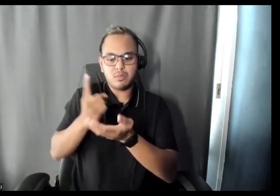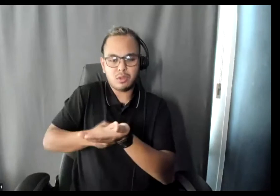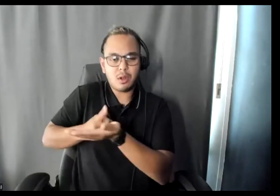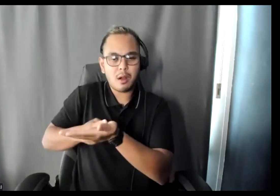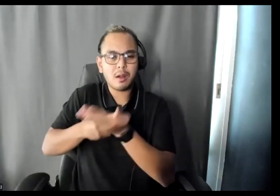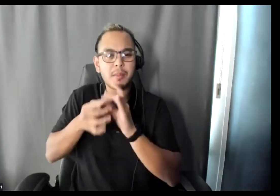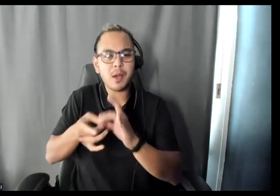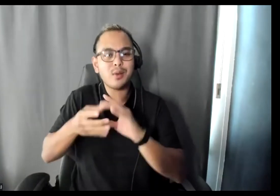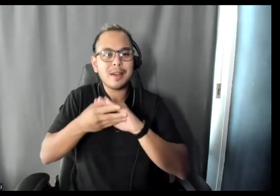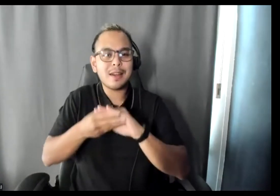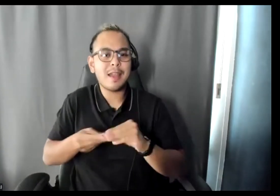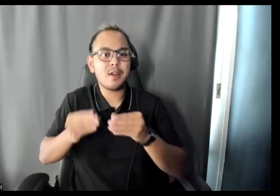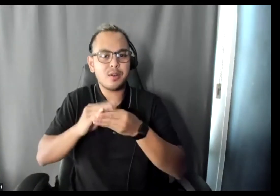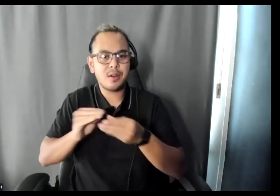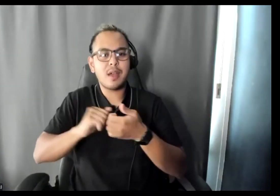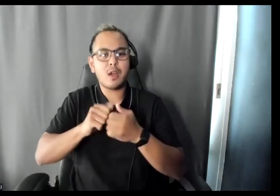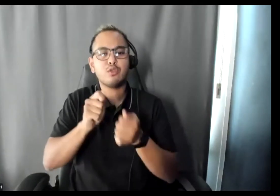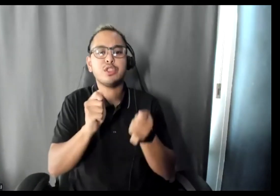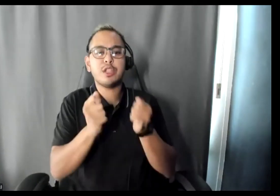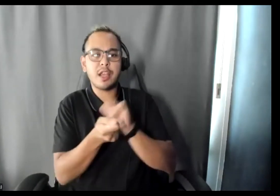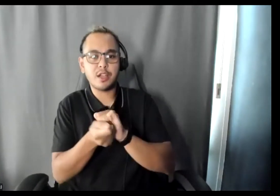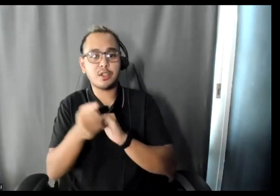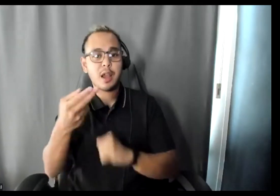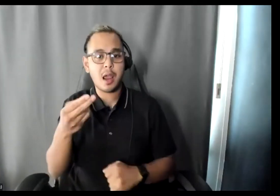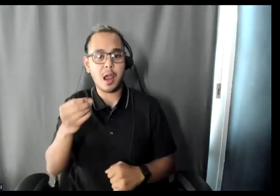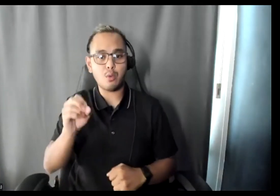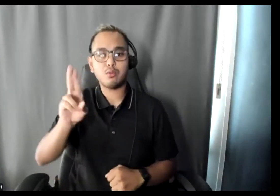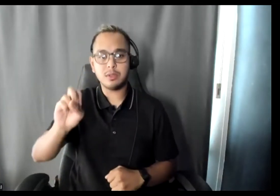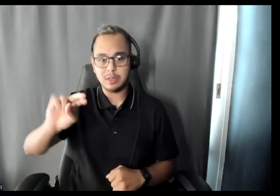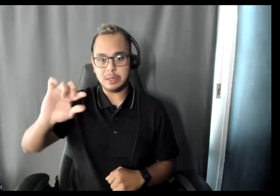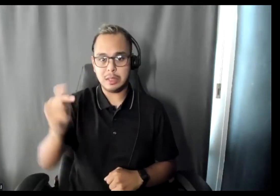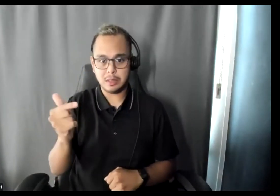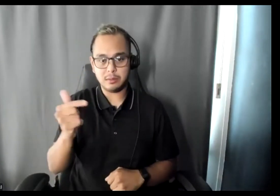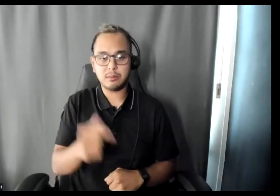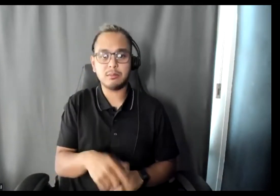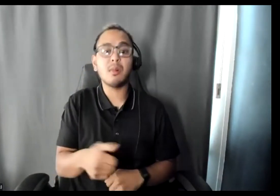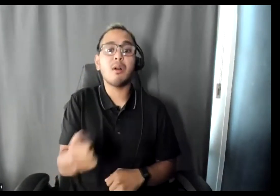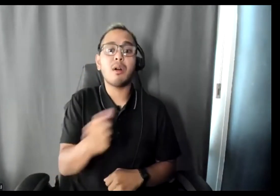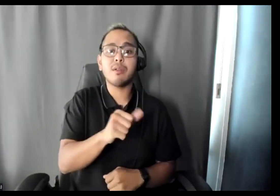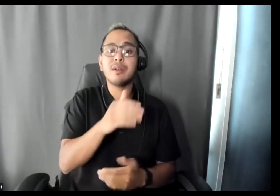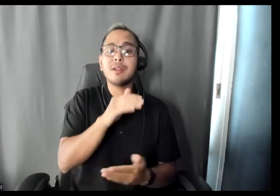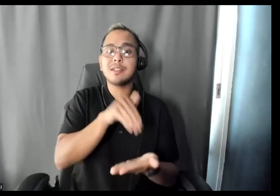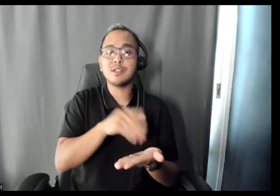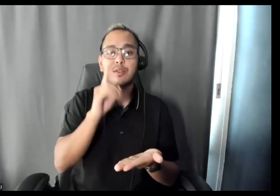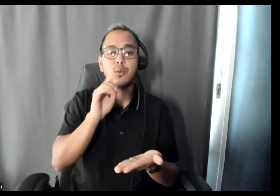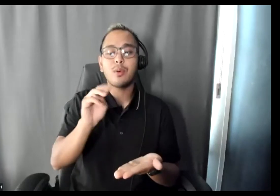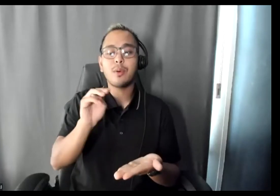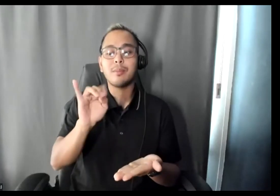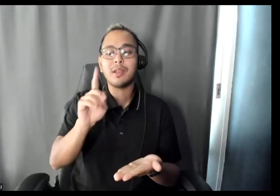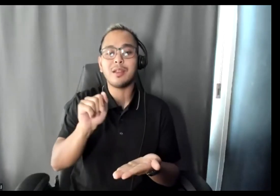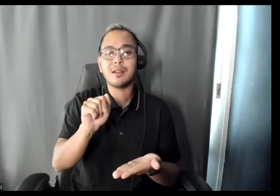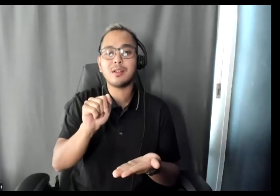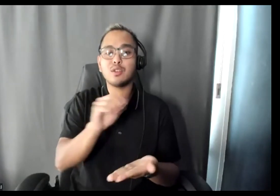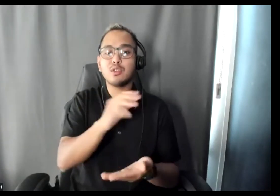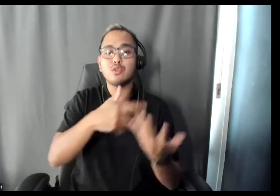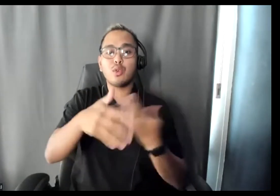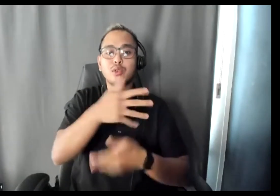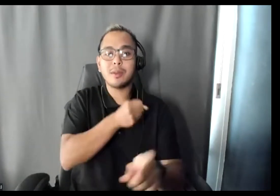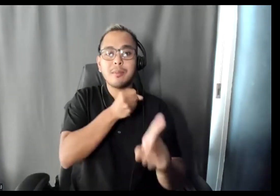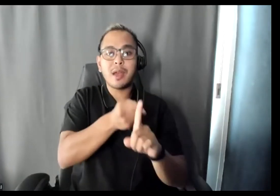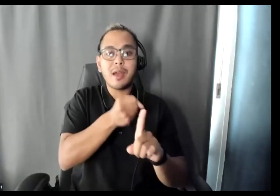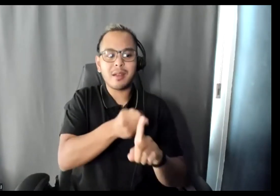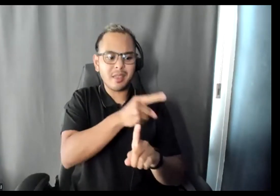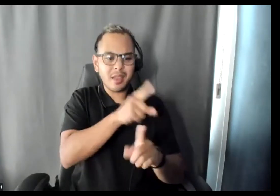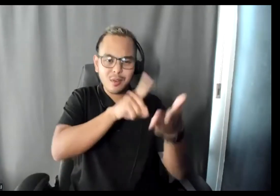to change the course of action in housing. Folks like the Center for Media and Social Impact, who are looking powerfully at popular